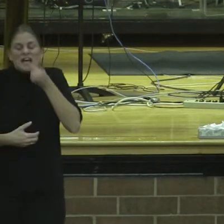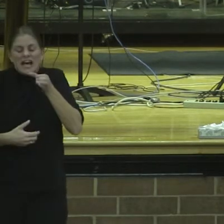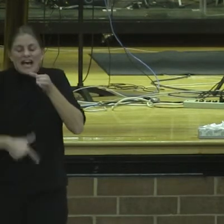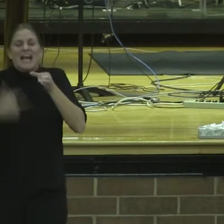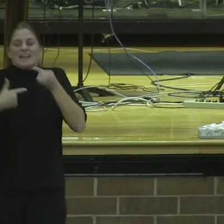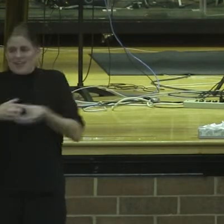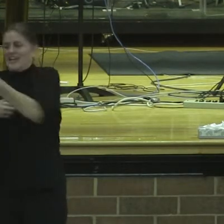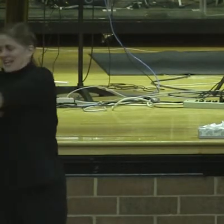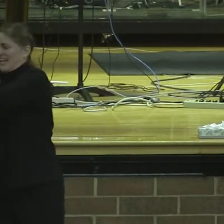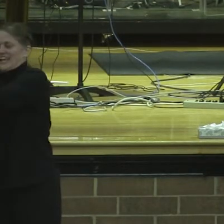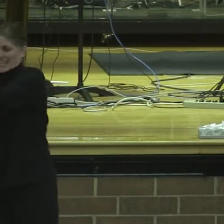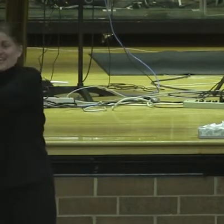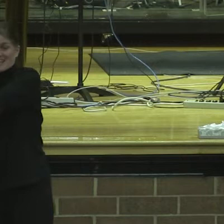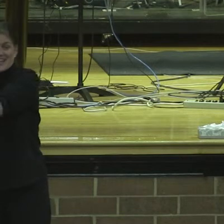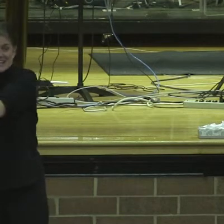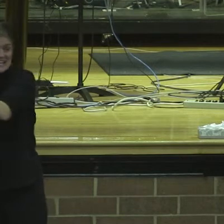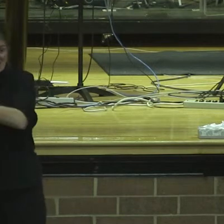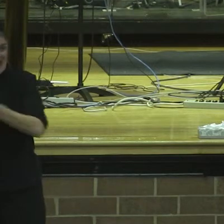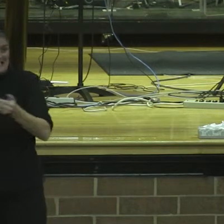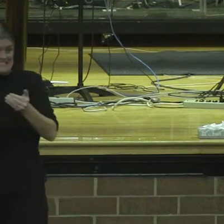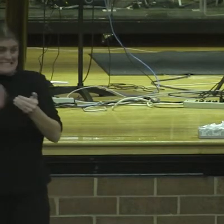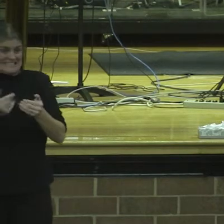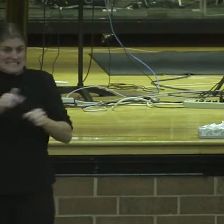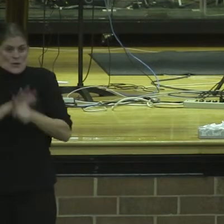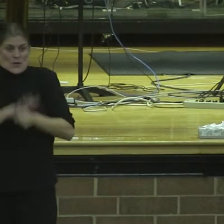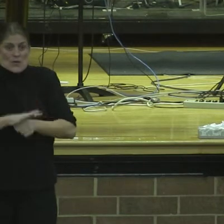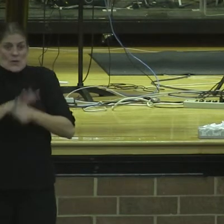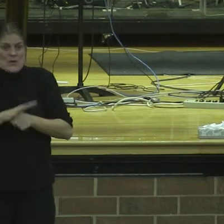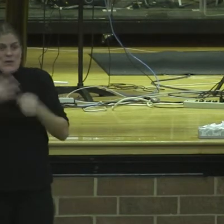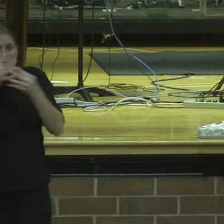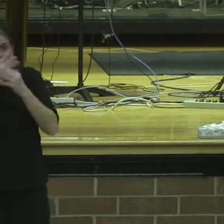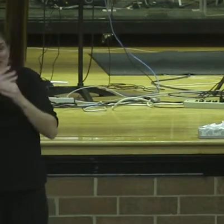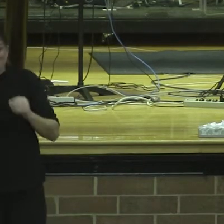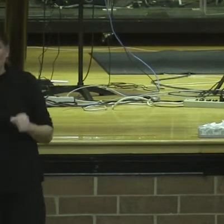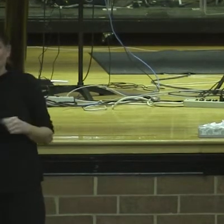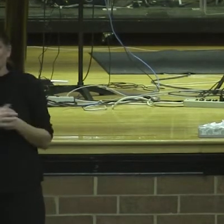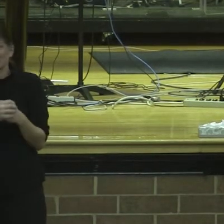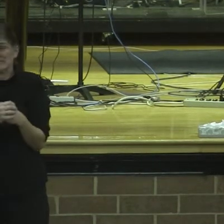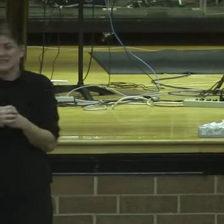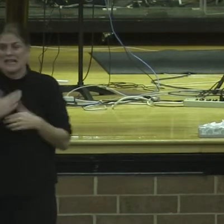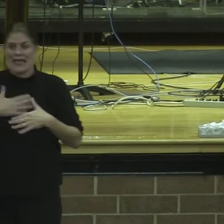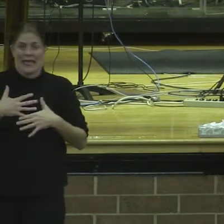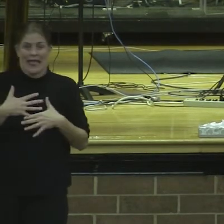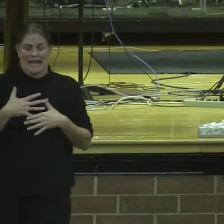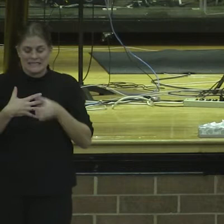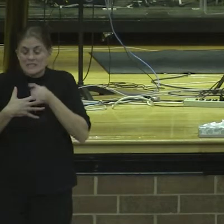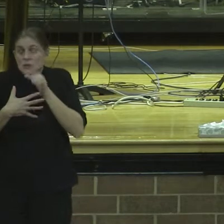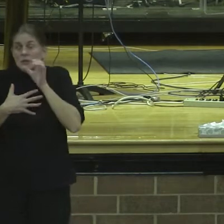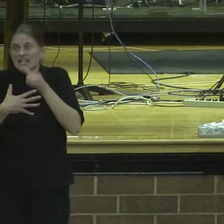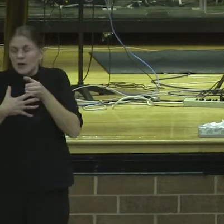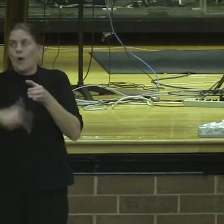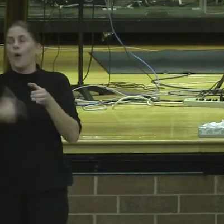wasn't an easy job. There was added stress to it. It had drawbacks. Now,